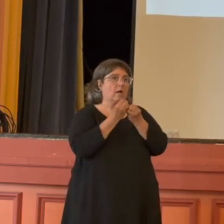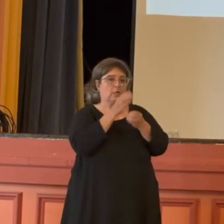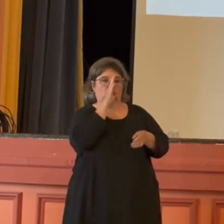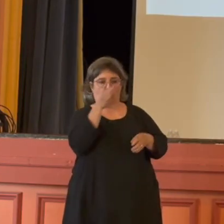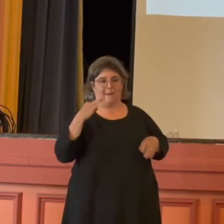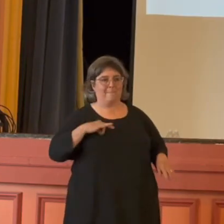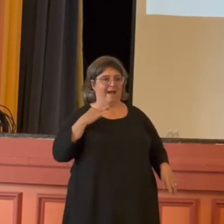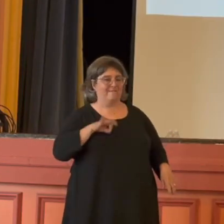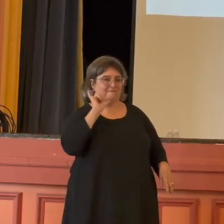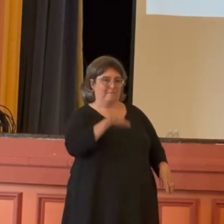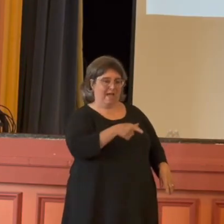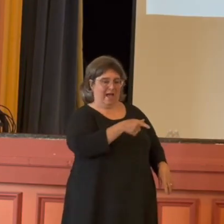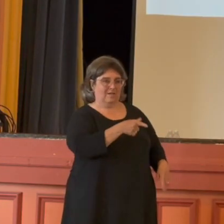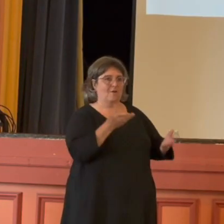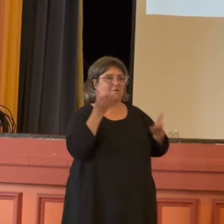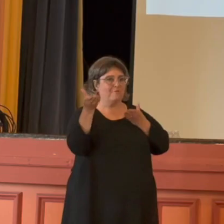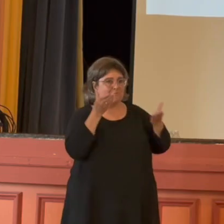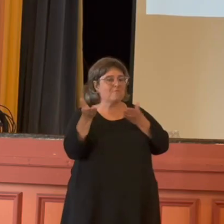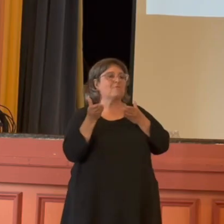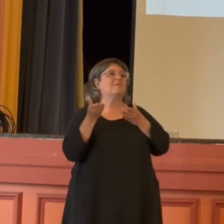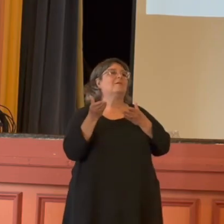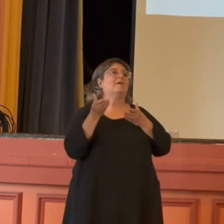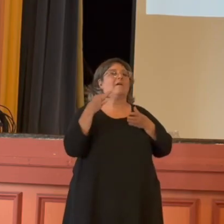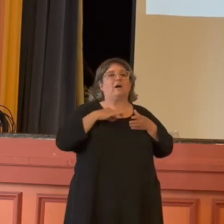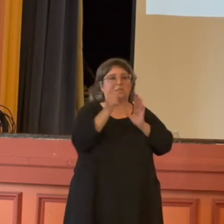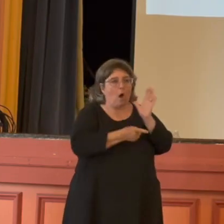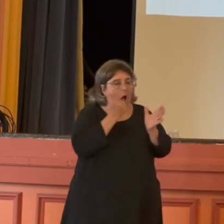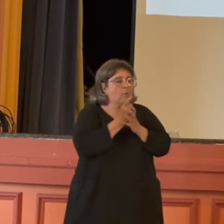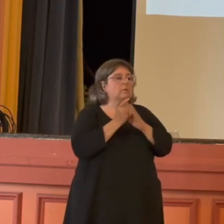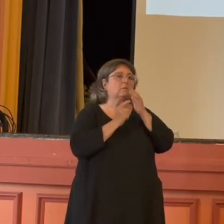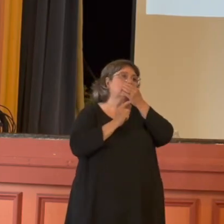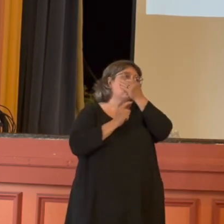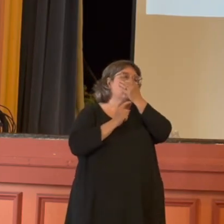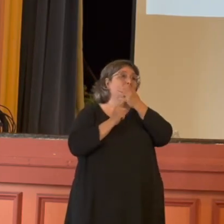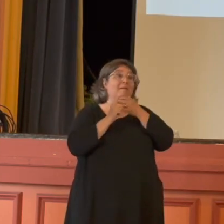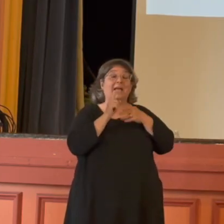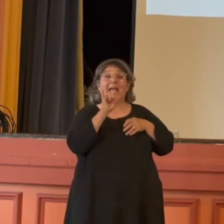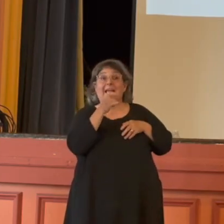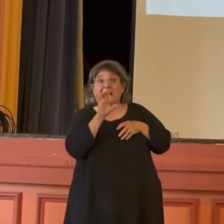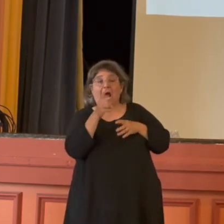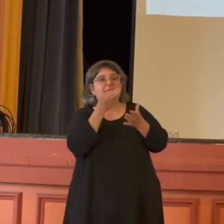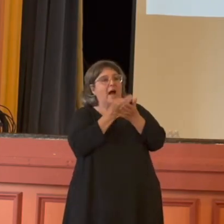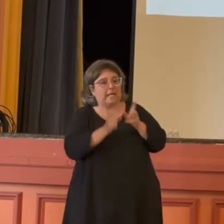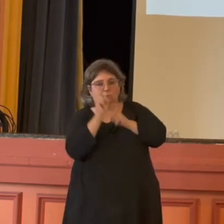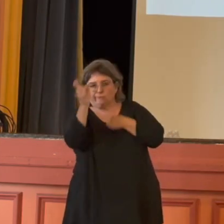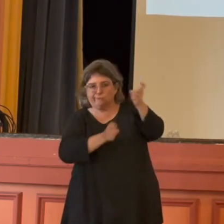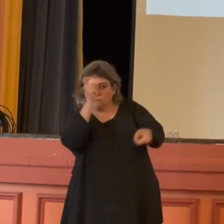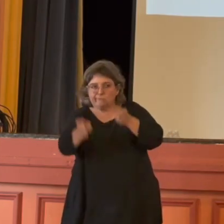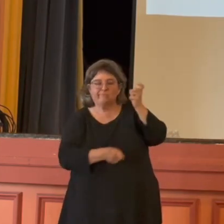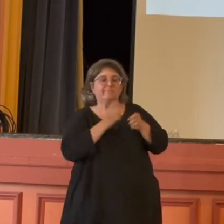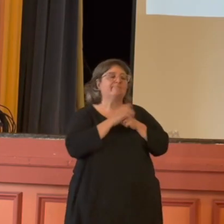direct beneficiaries through volunteer hours, in-kind financial